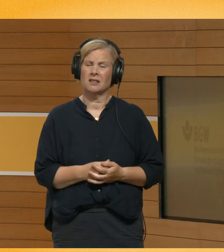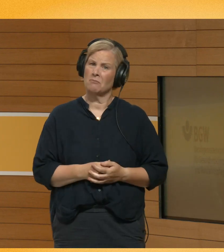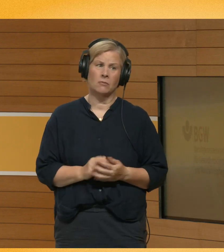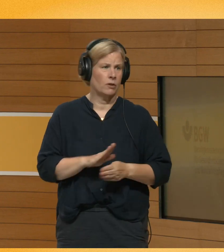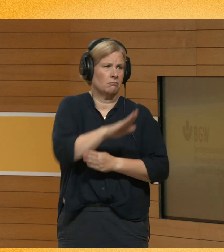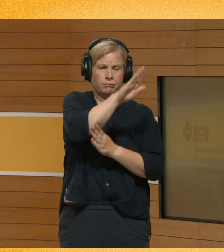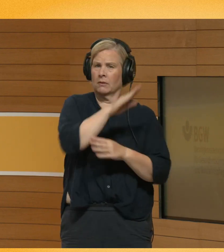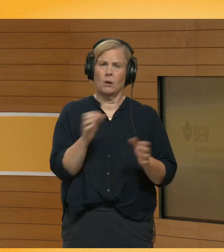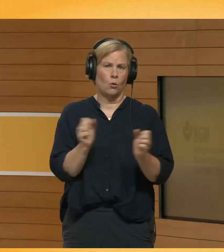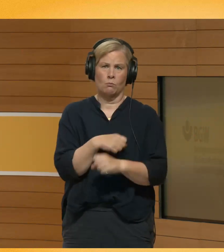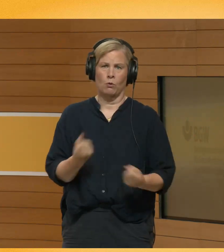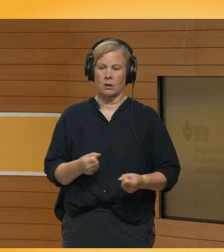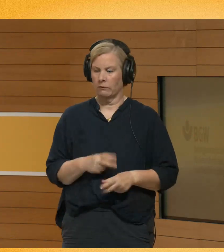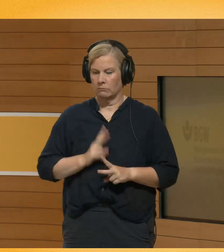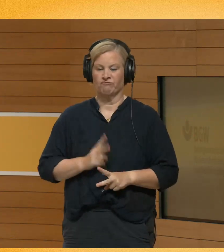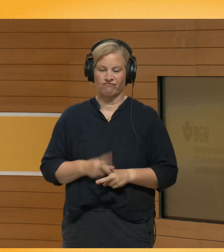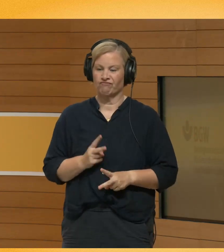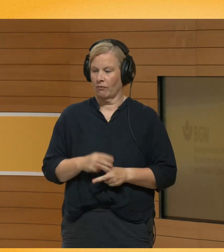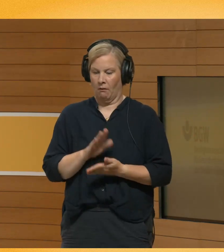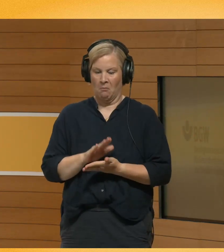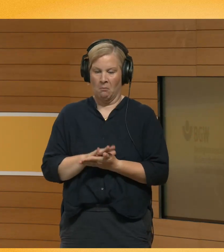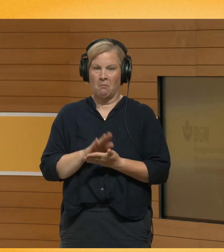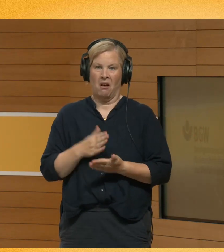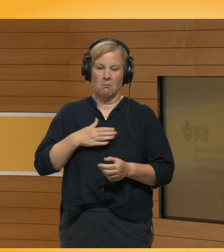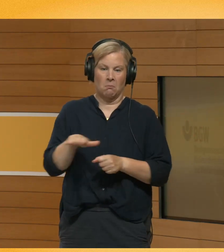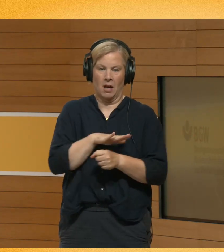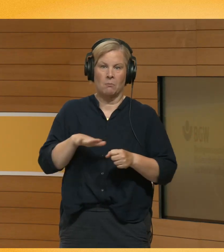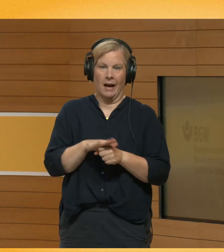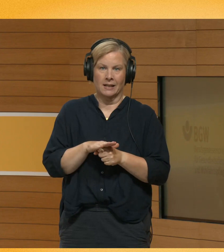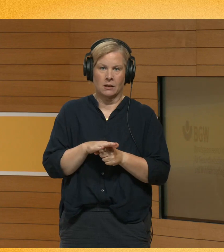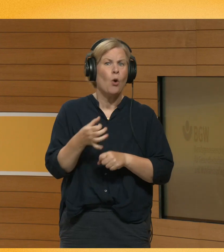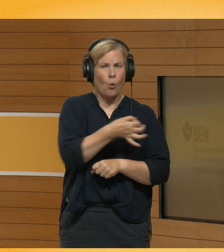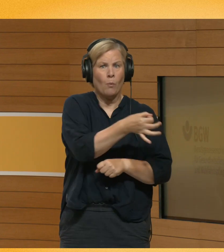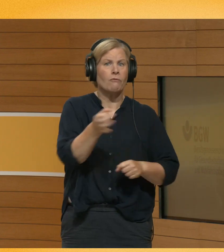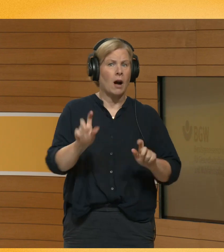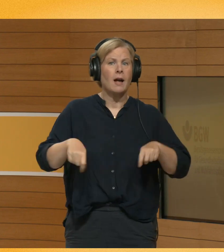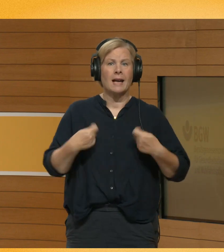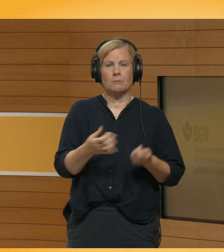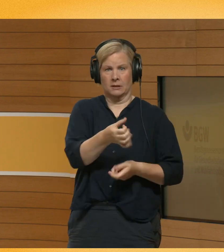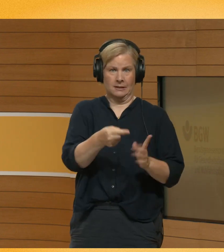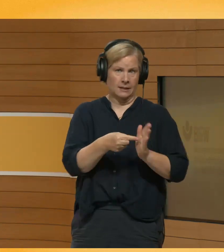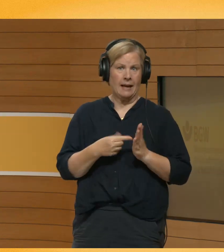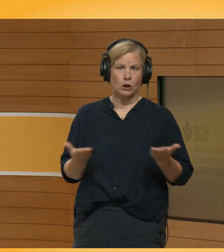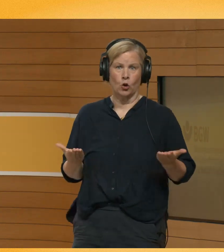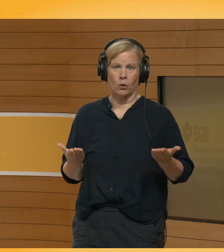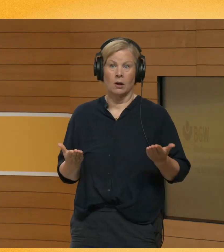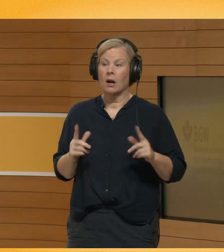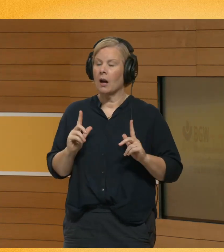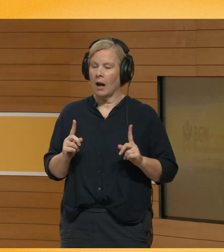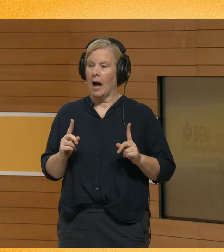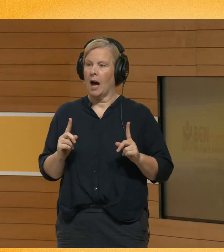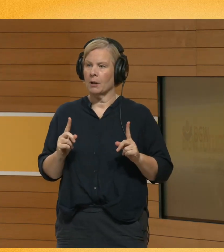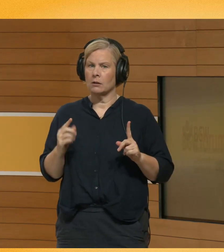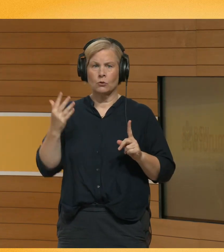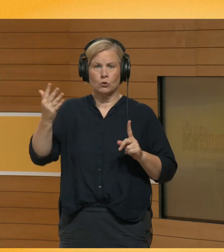of promotional opportunities, both clinical and non-clinical, for our nursing staff. So we